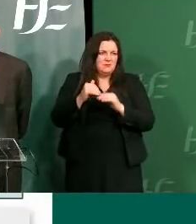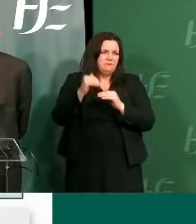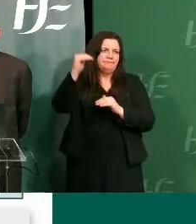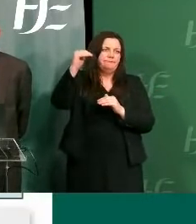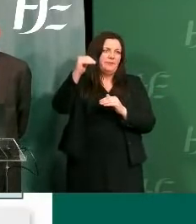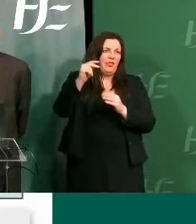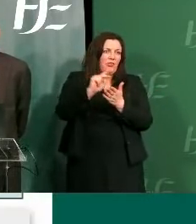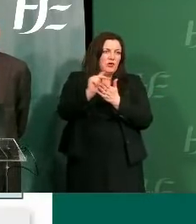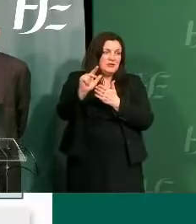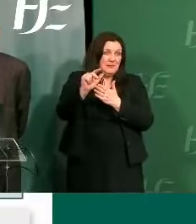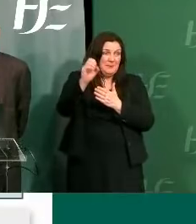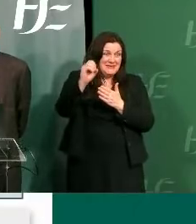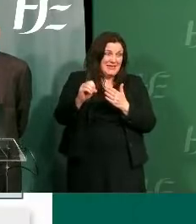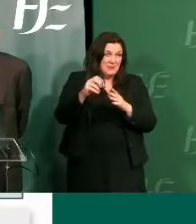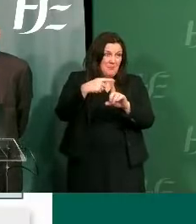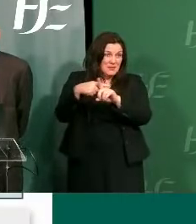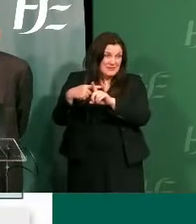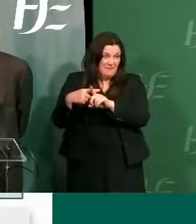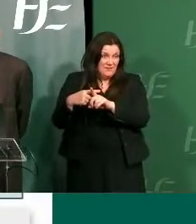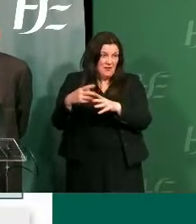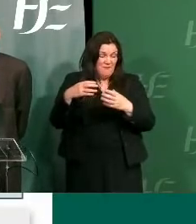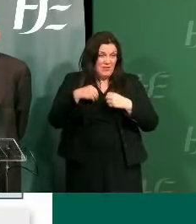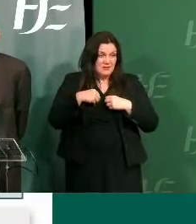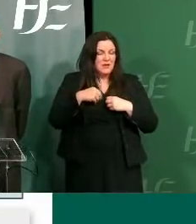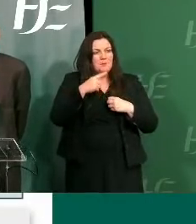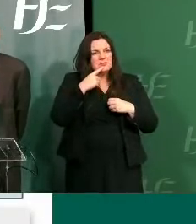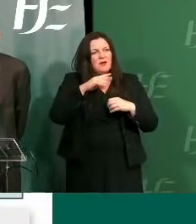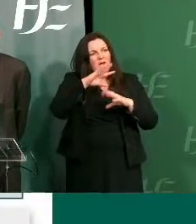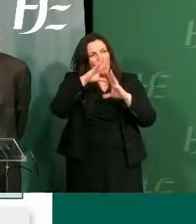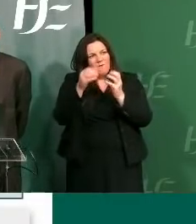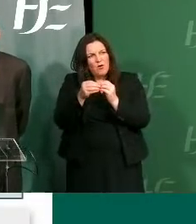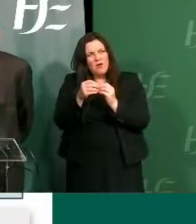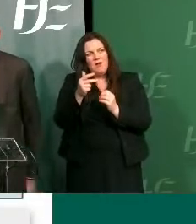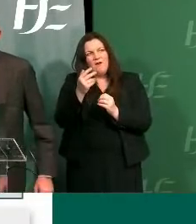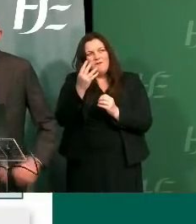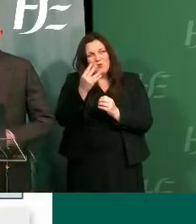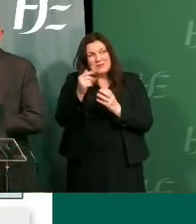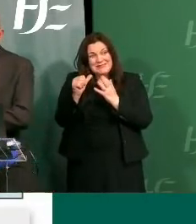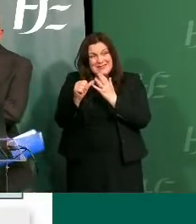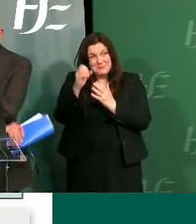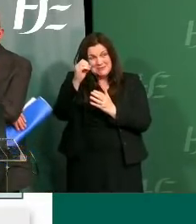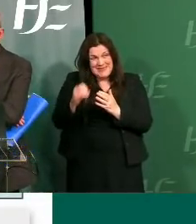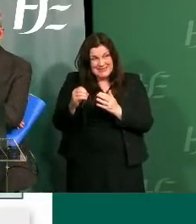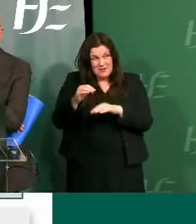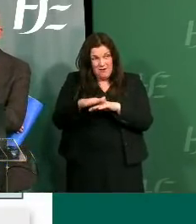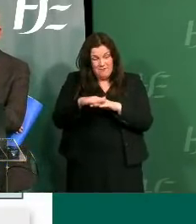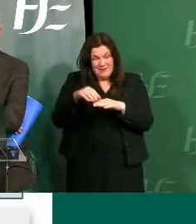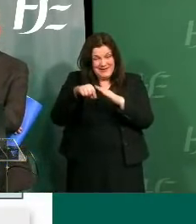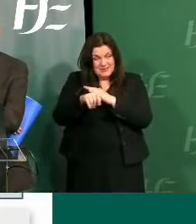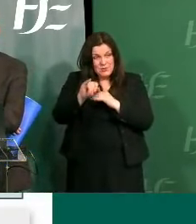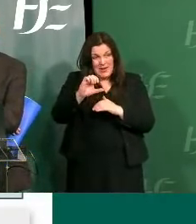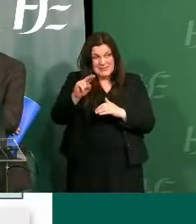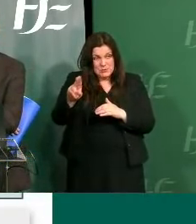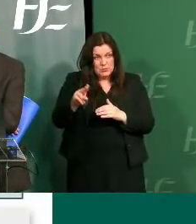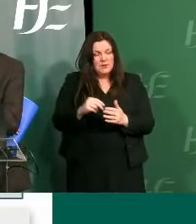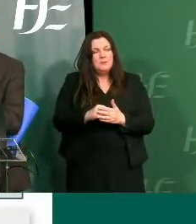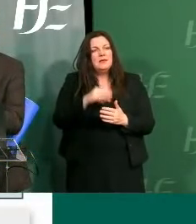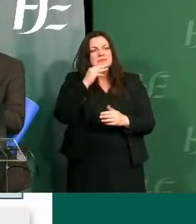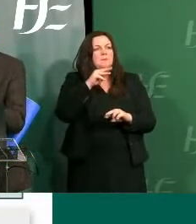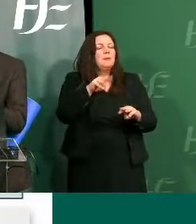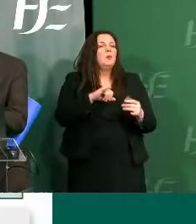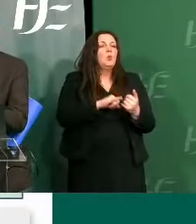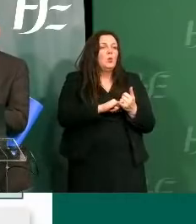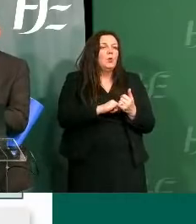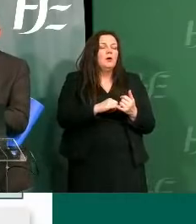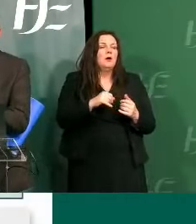13% of total positive cases, but they account for 46% of ICU admissions. So people who are unvaccinated are much more likely,